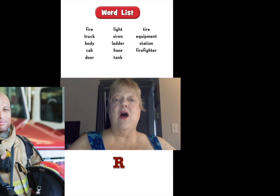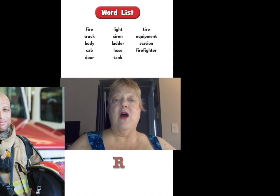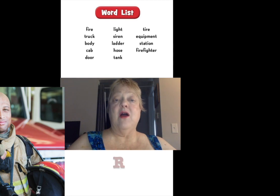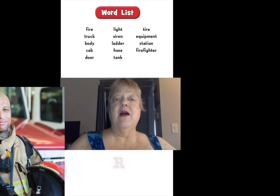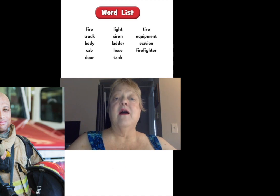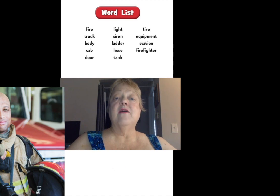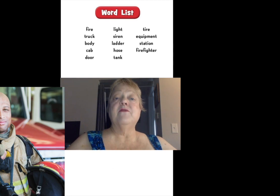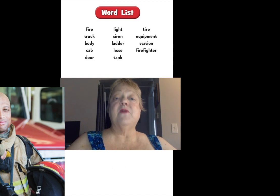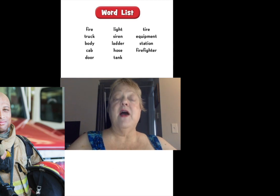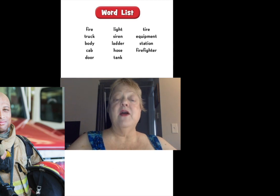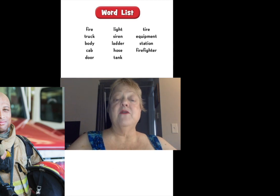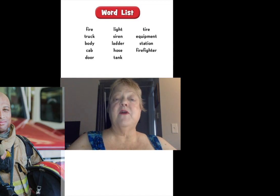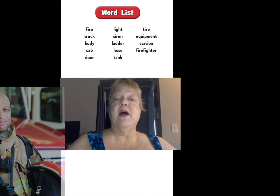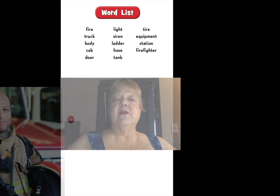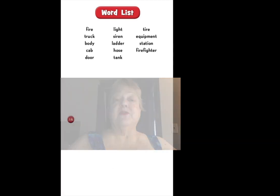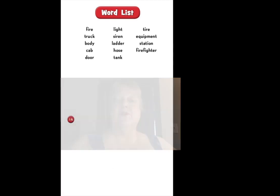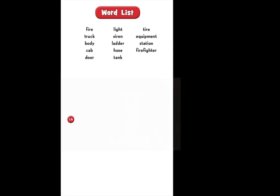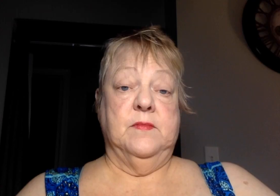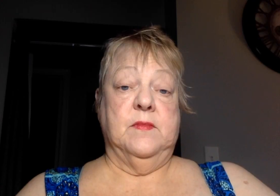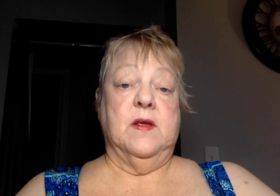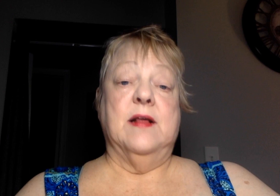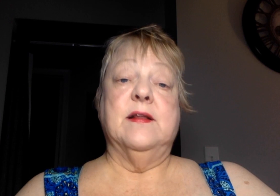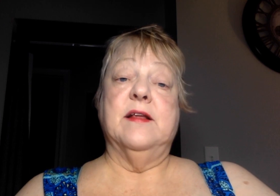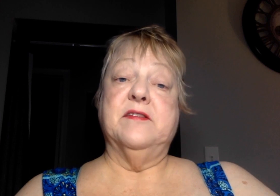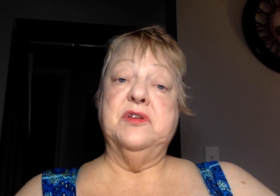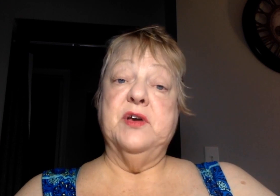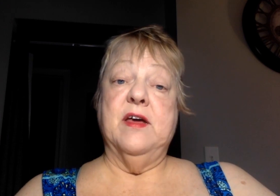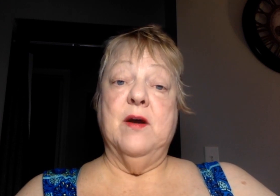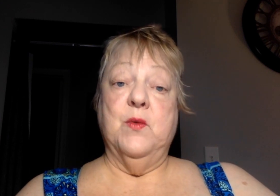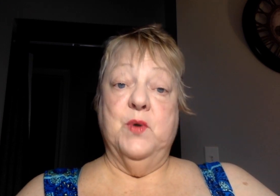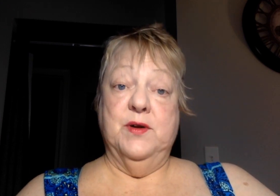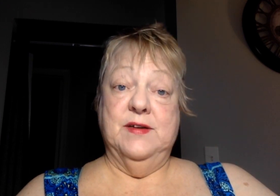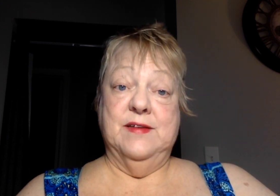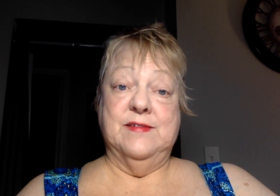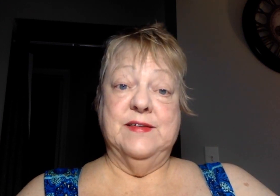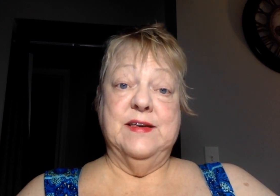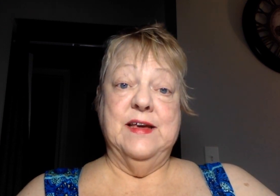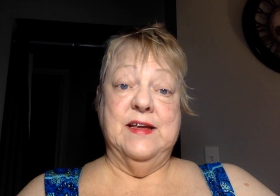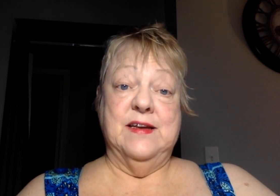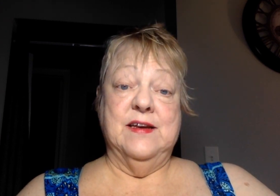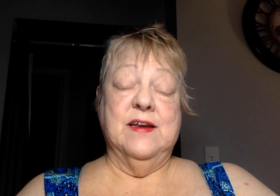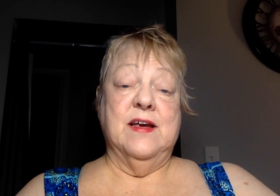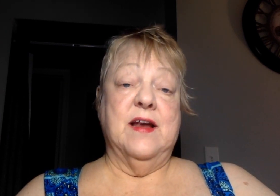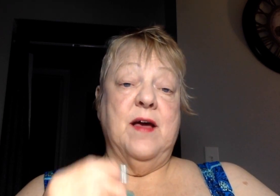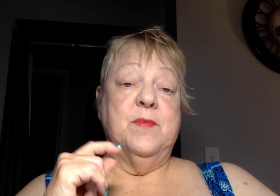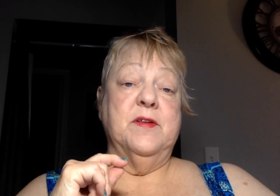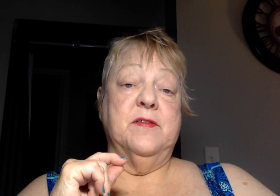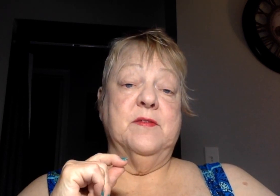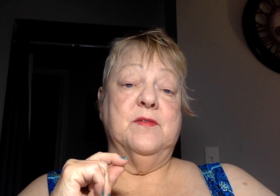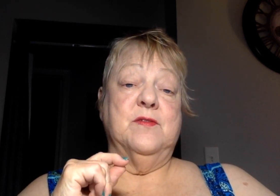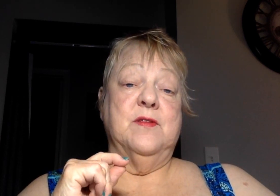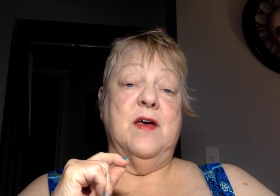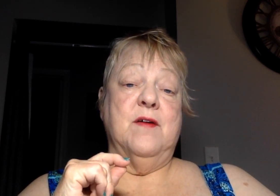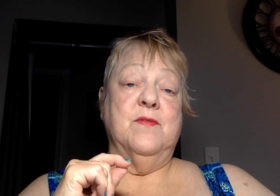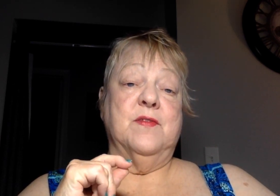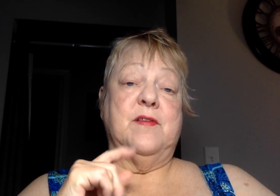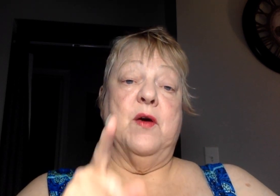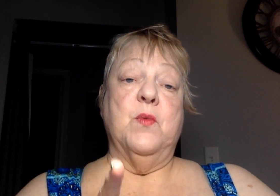F-I-G-H-T-E-R, firefighter. Let's look at our word list again. And I'm going to say a